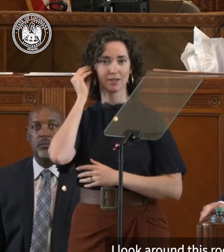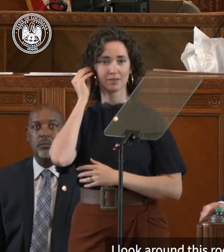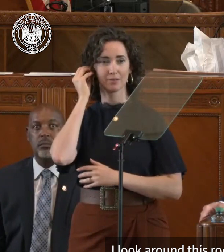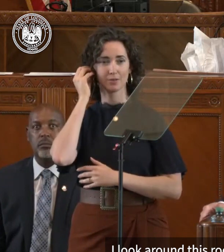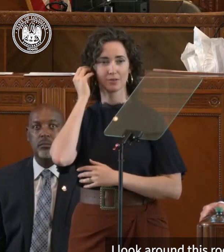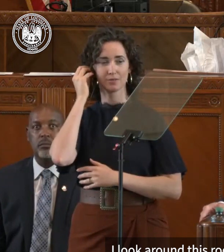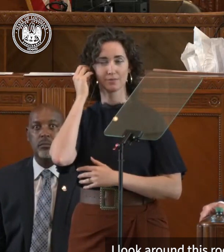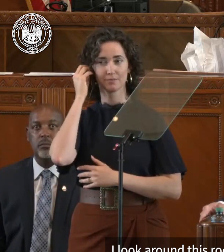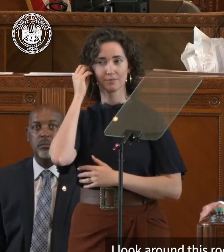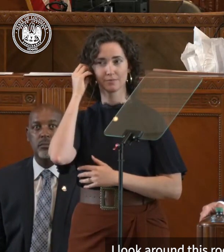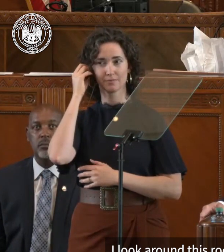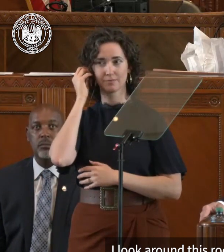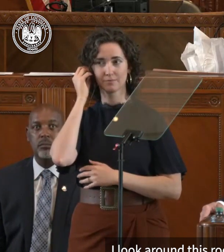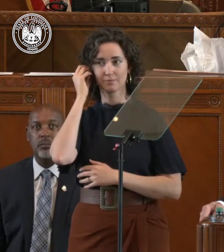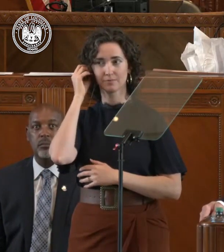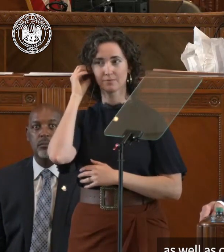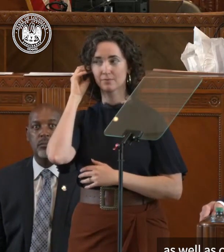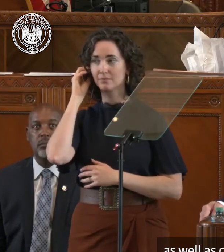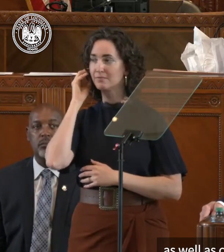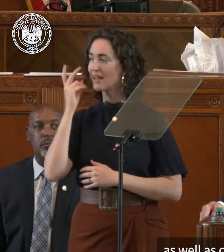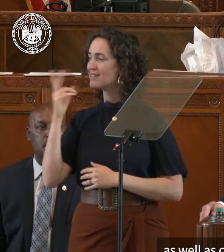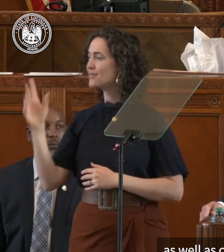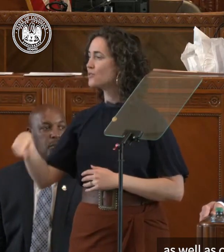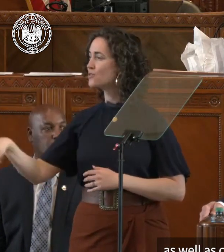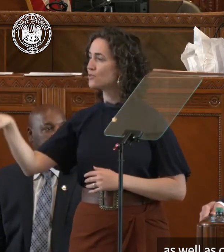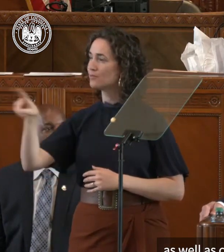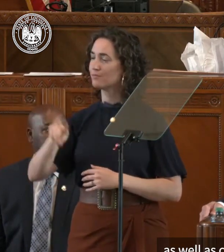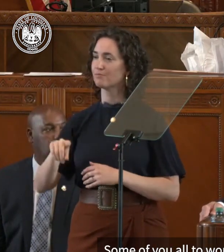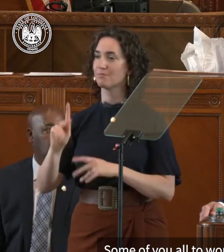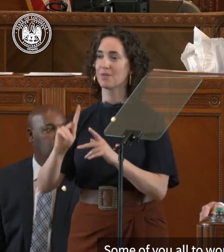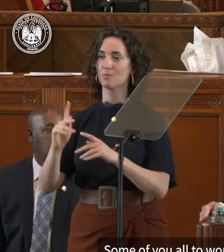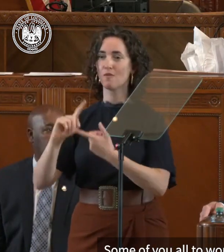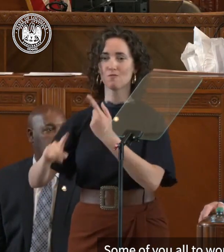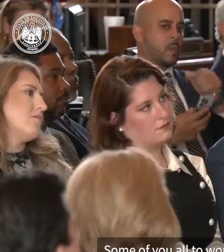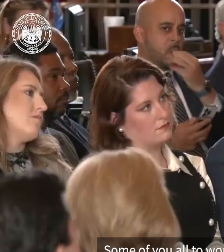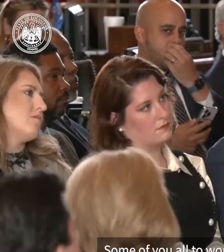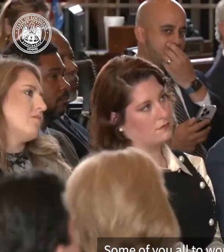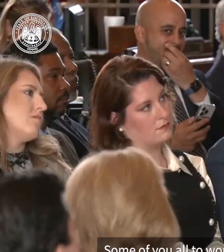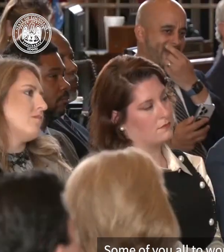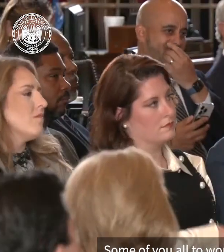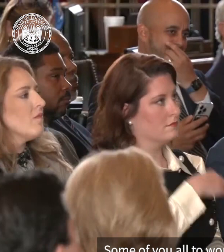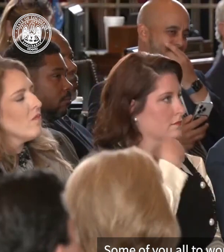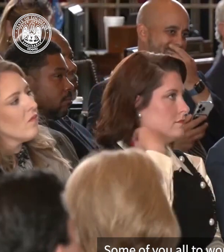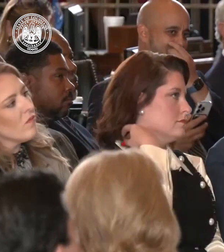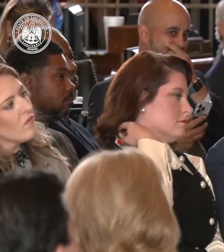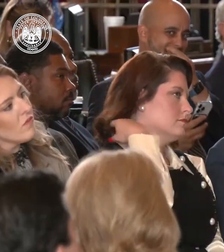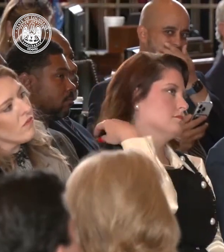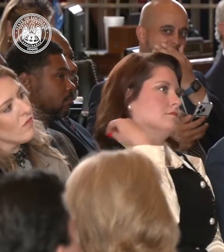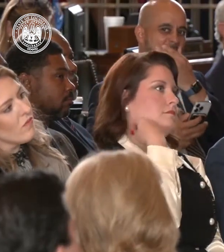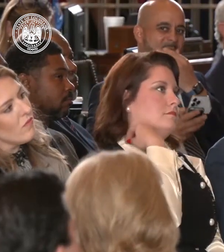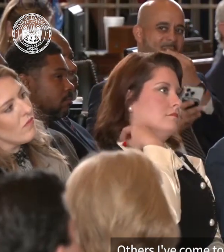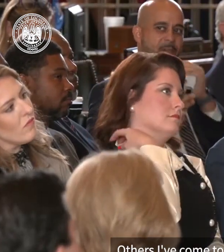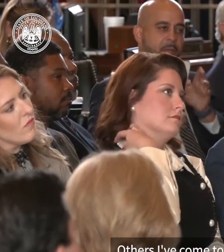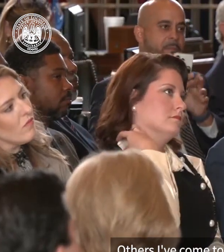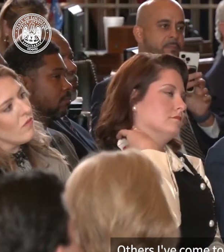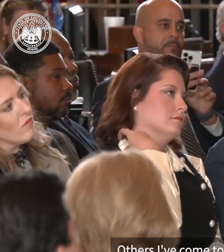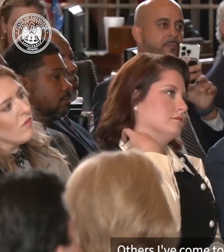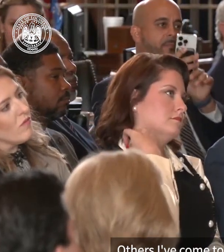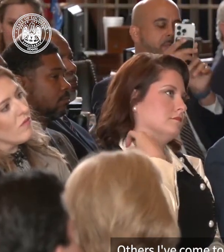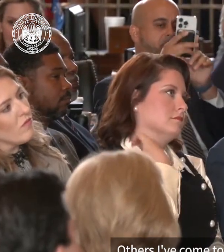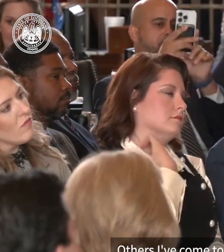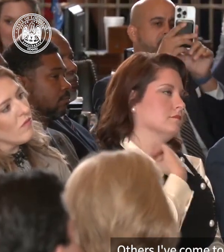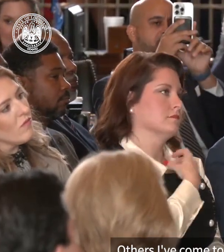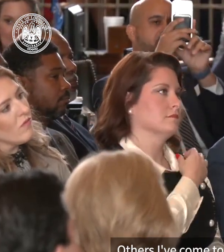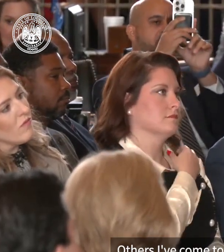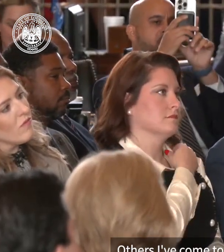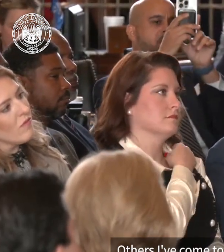I look around this room and I see friends as well as colleagues. Some of y'all have worked with as a legislator. Others I've come